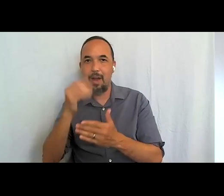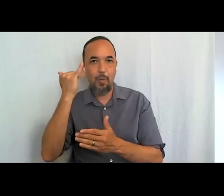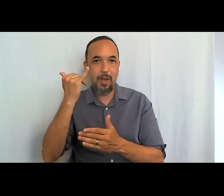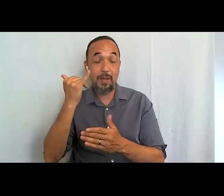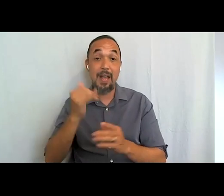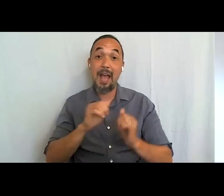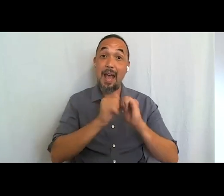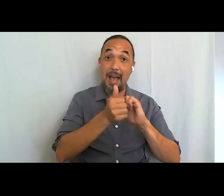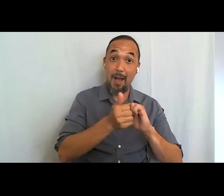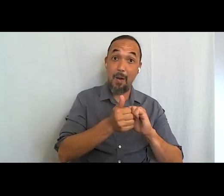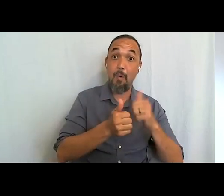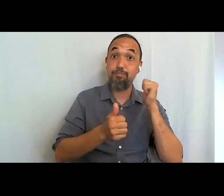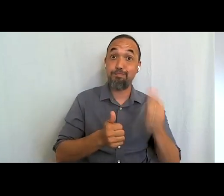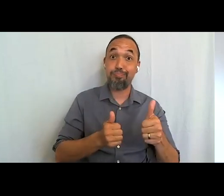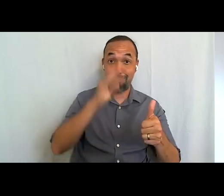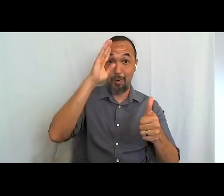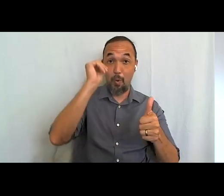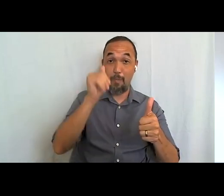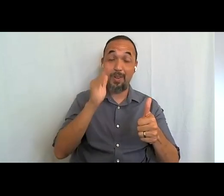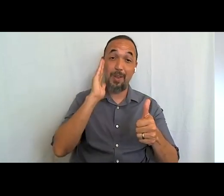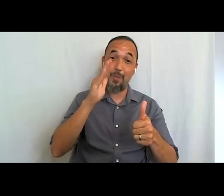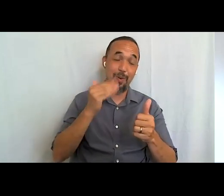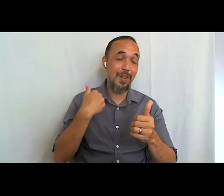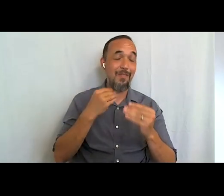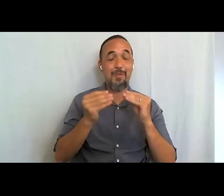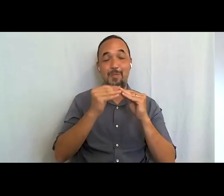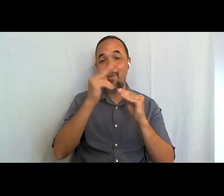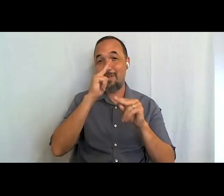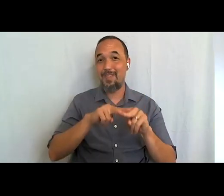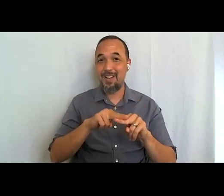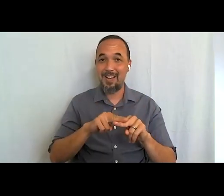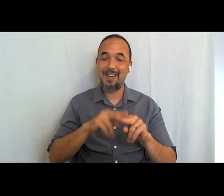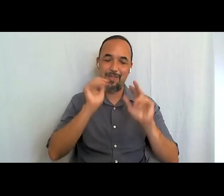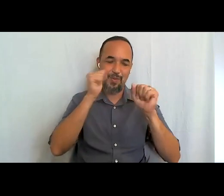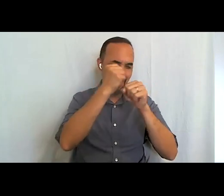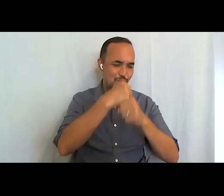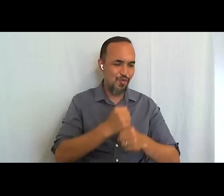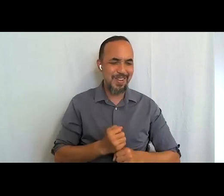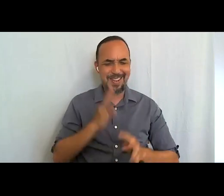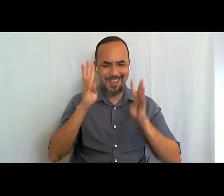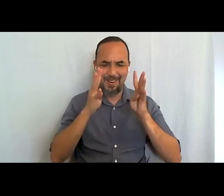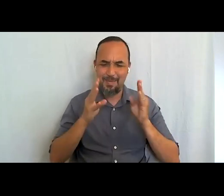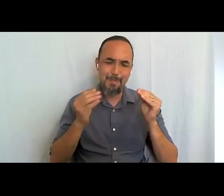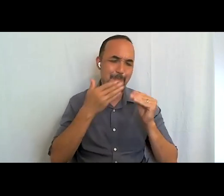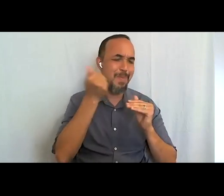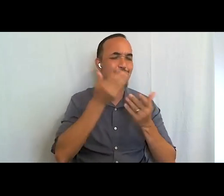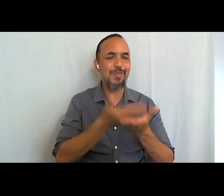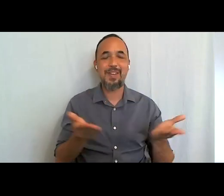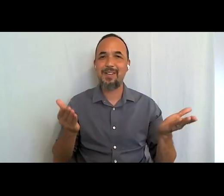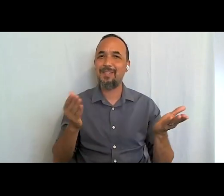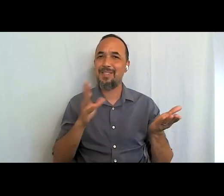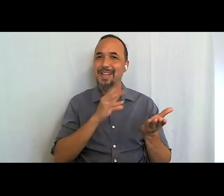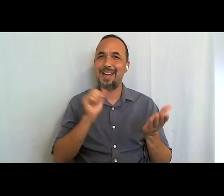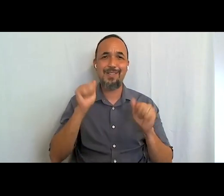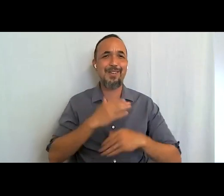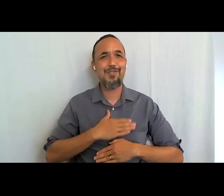works, hopefully the better experience you'll have, better items can be created and you can have an awesome time. All